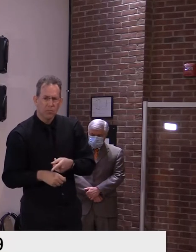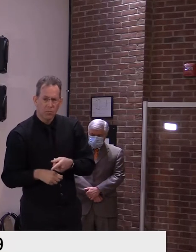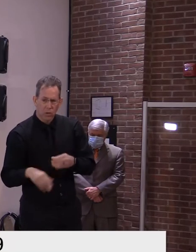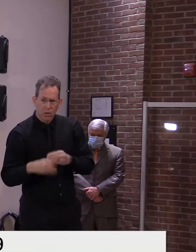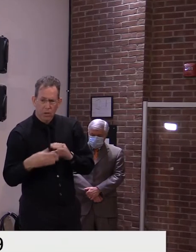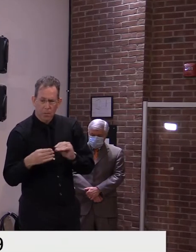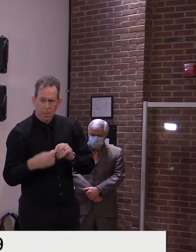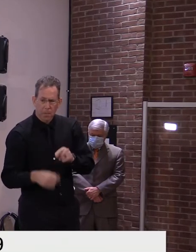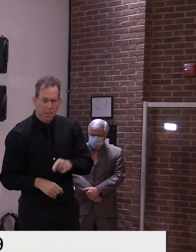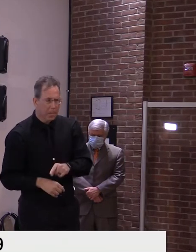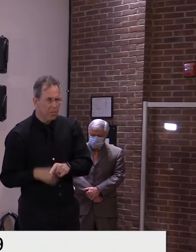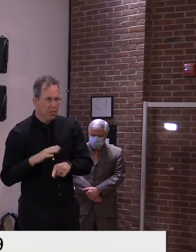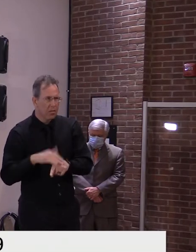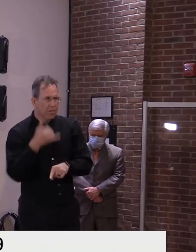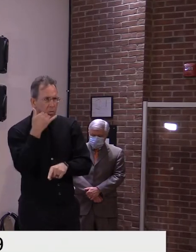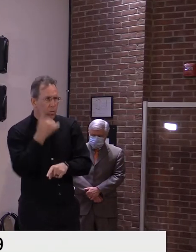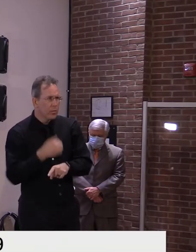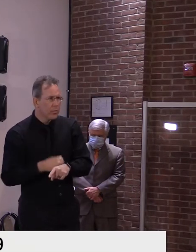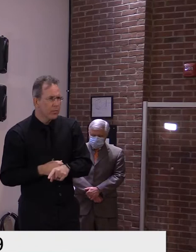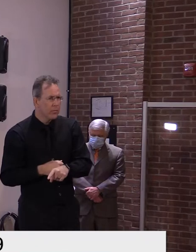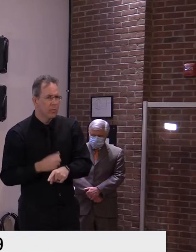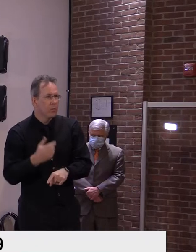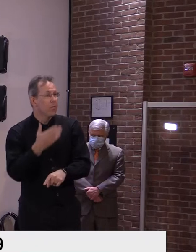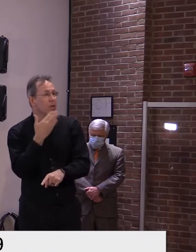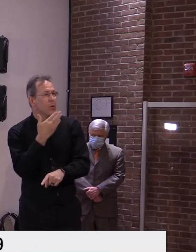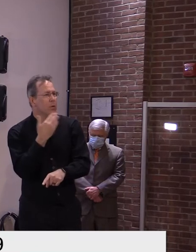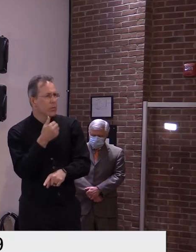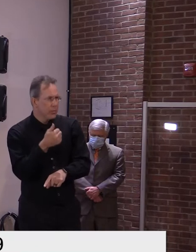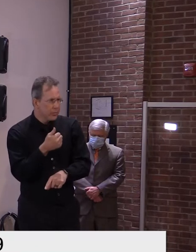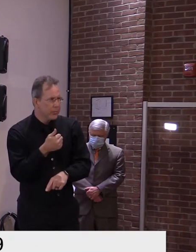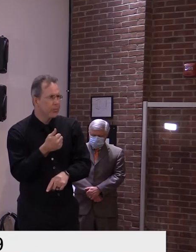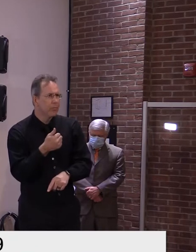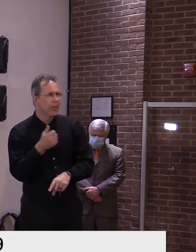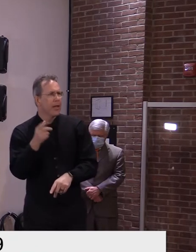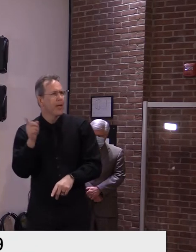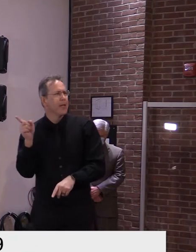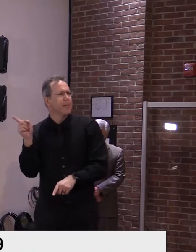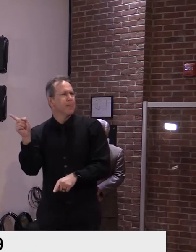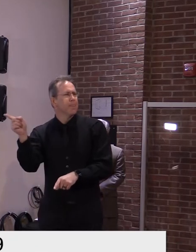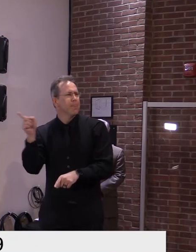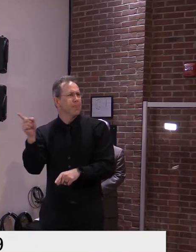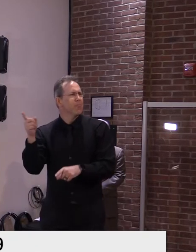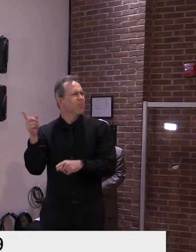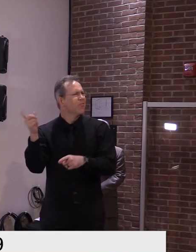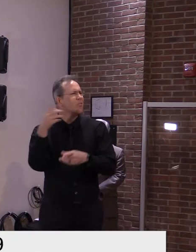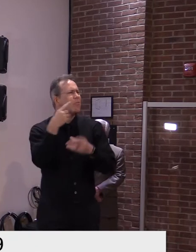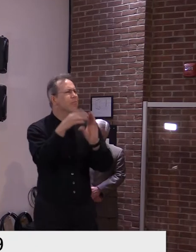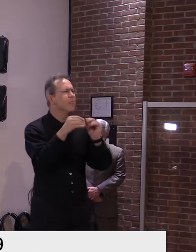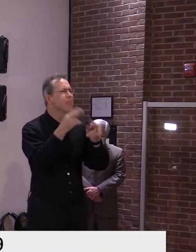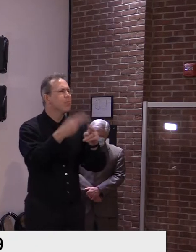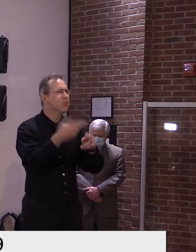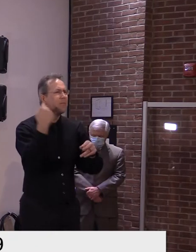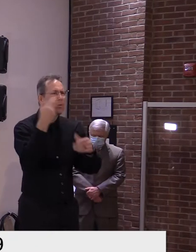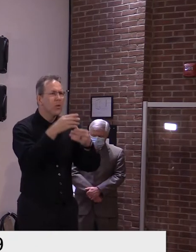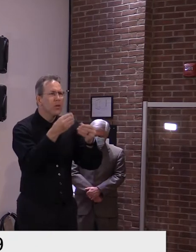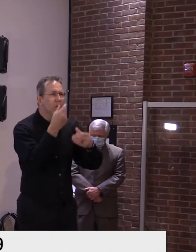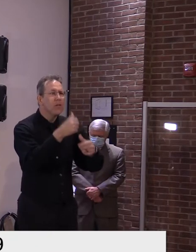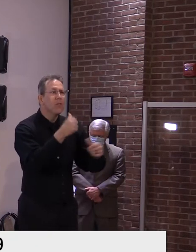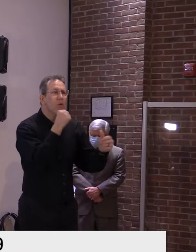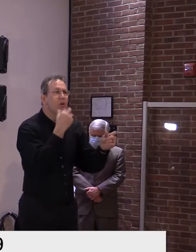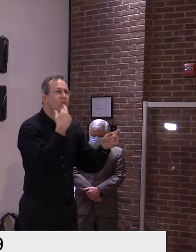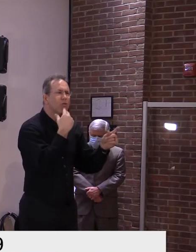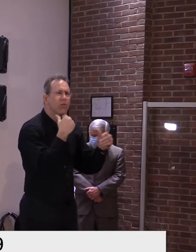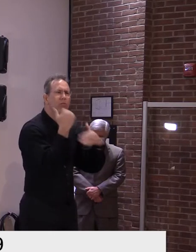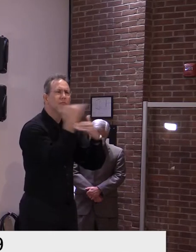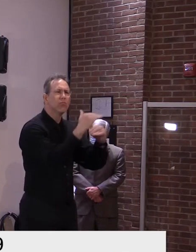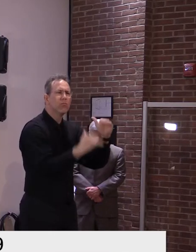restrictions. Yes, thank you, Rebecca. As Dr. Levine and the governor both have pointed out about the restrictions that we put in place, and I think it's really